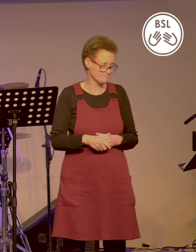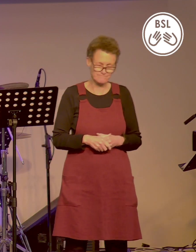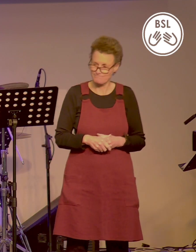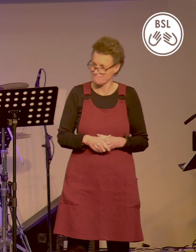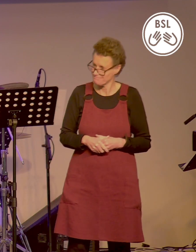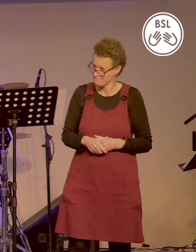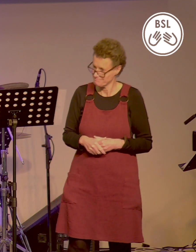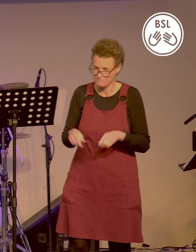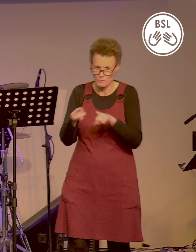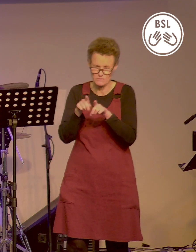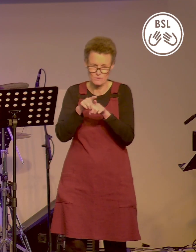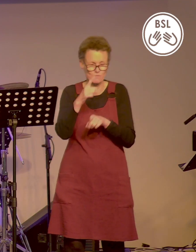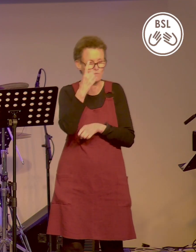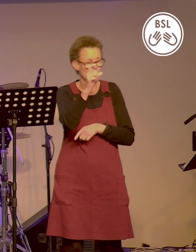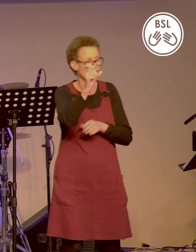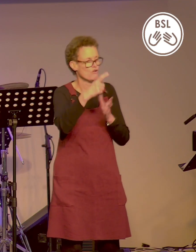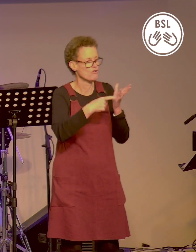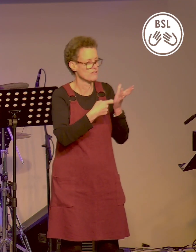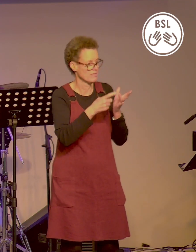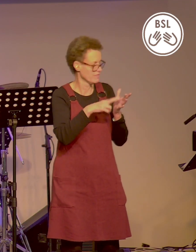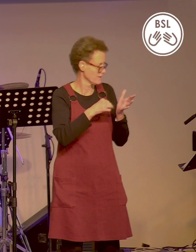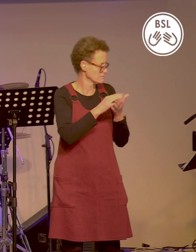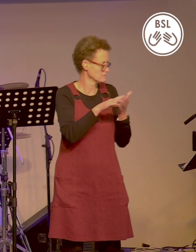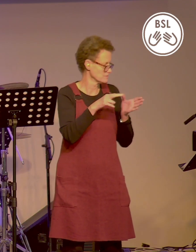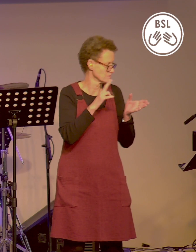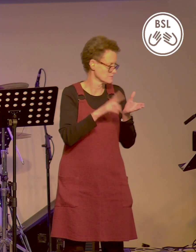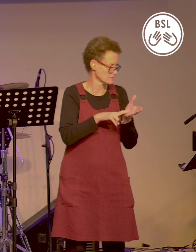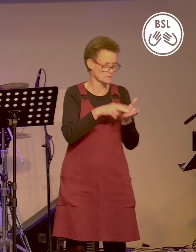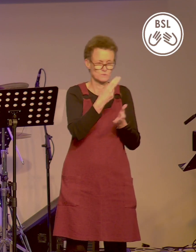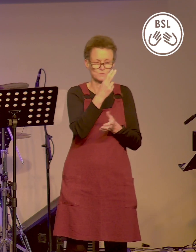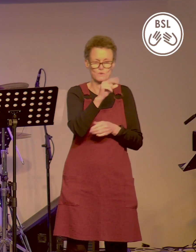that invitation. And also